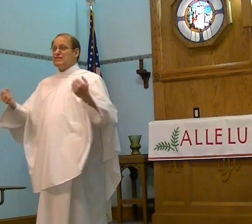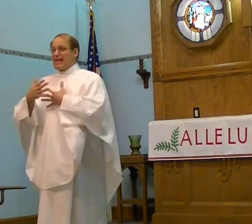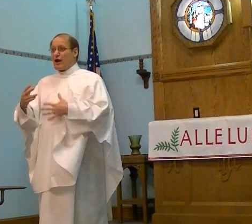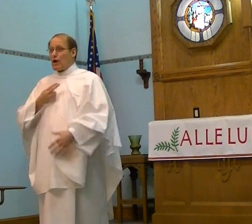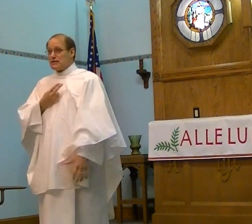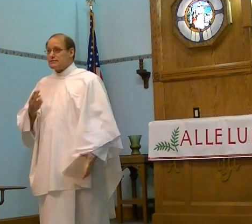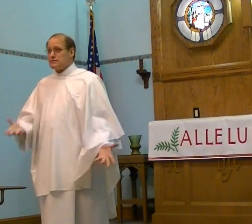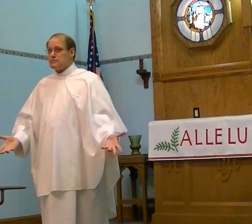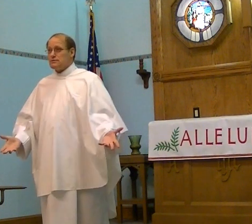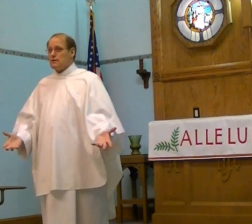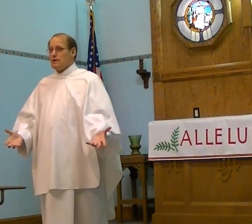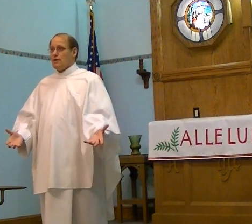scare us.